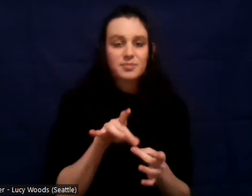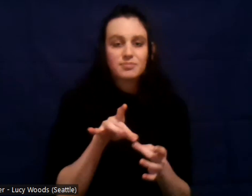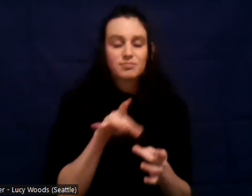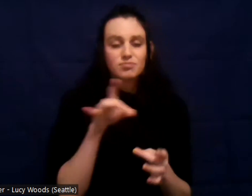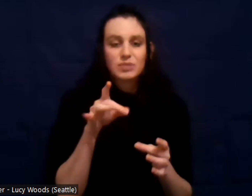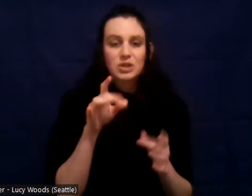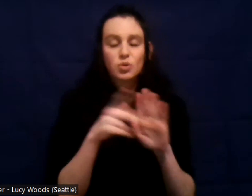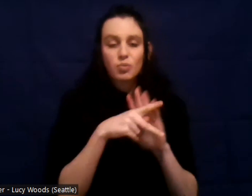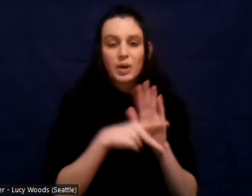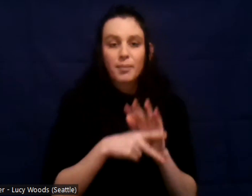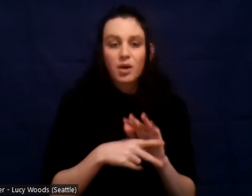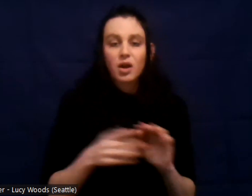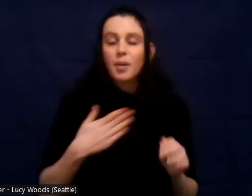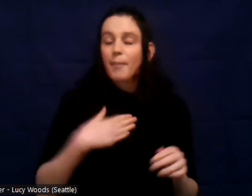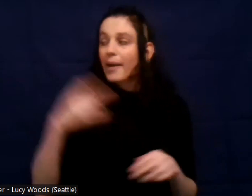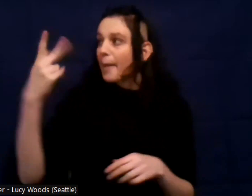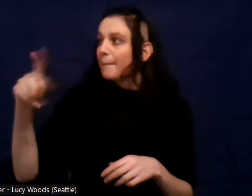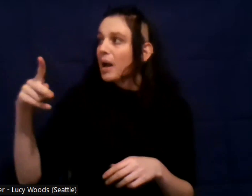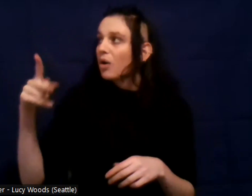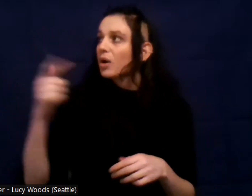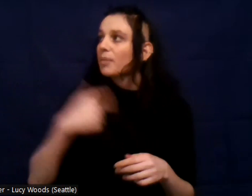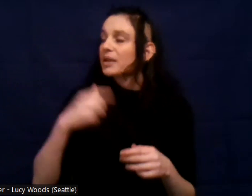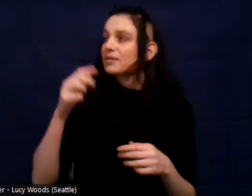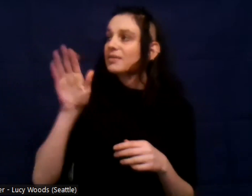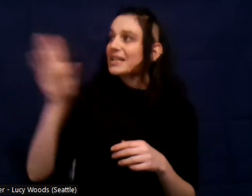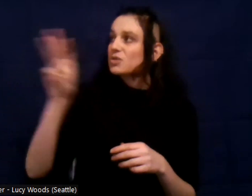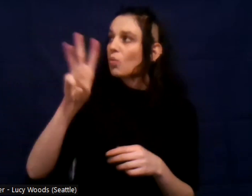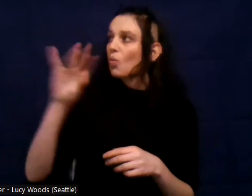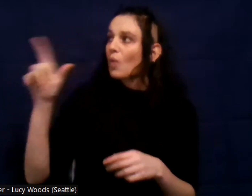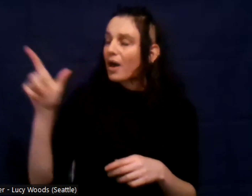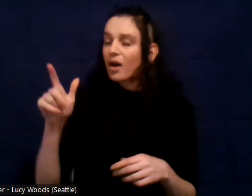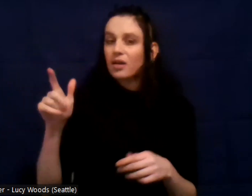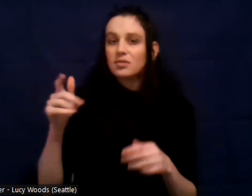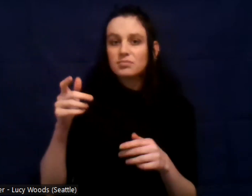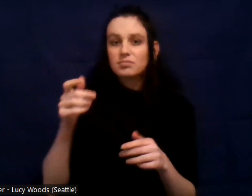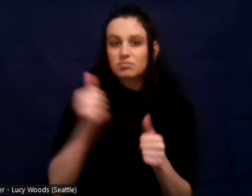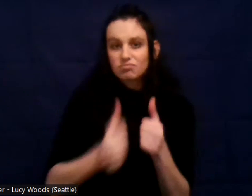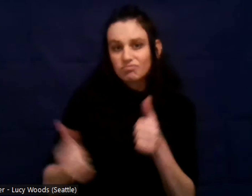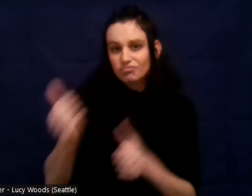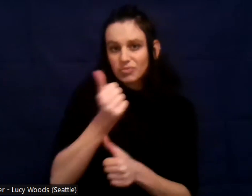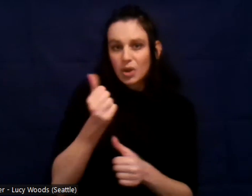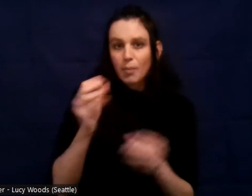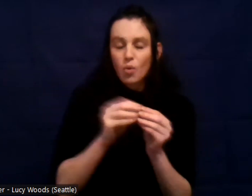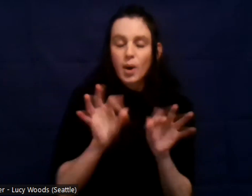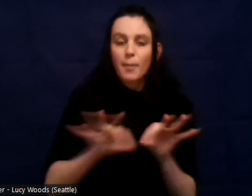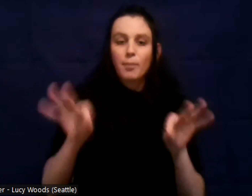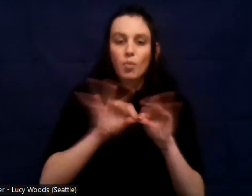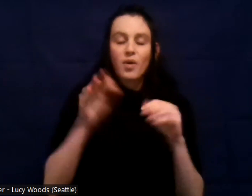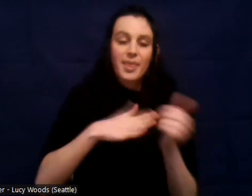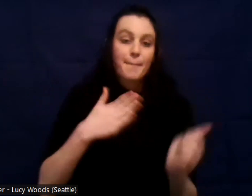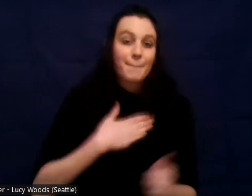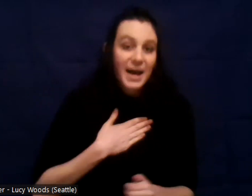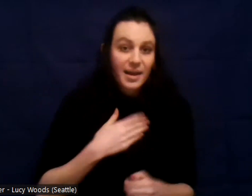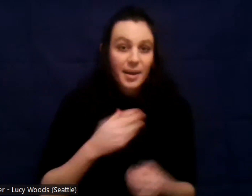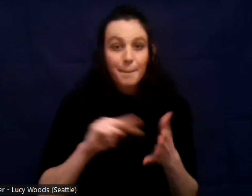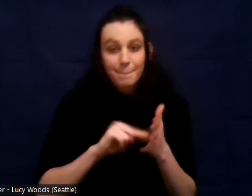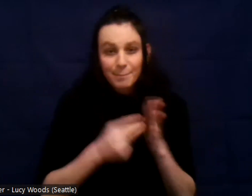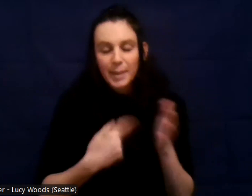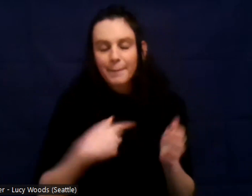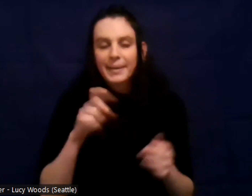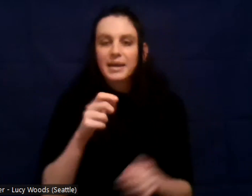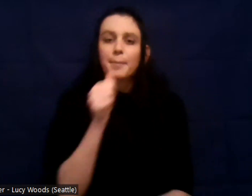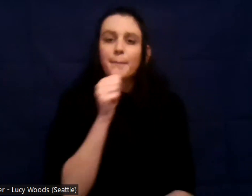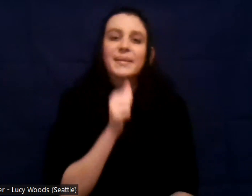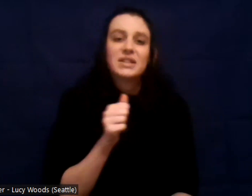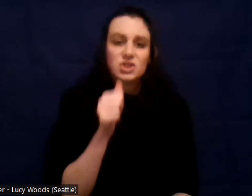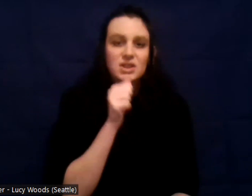will before mine. Um, which means being patient, which is still a struggle at